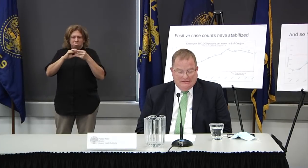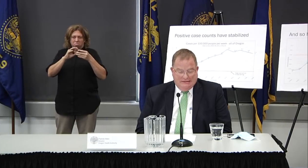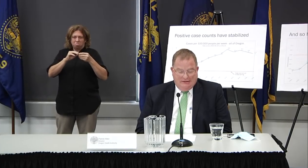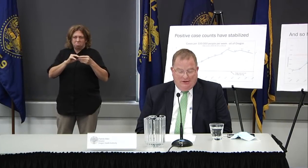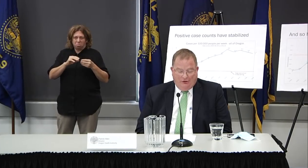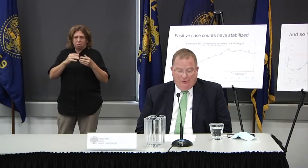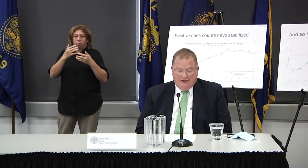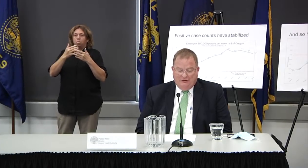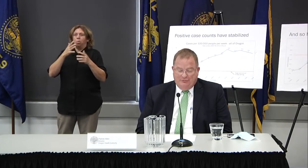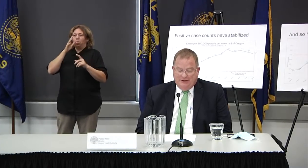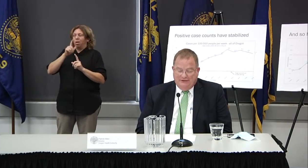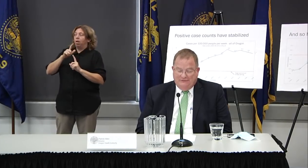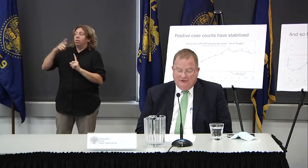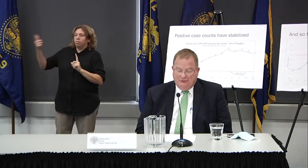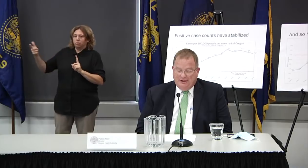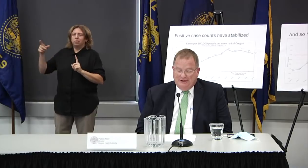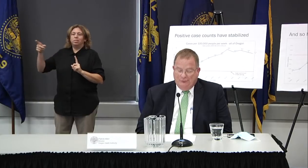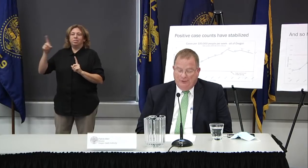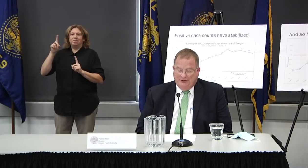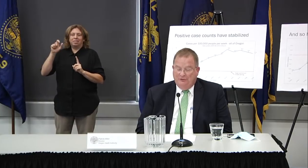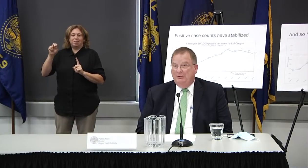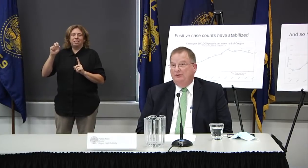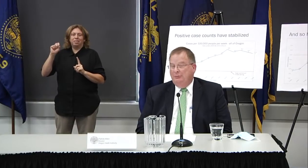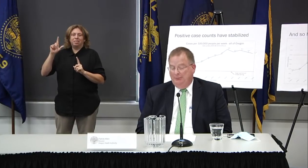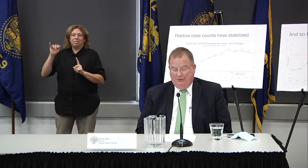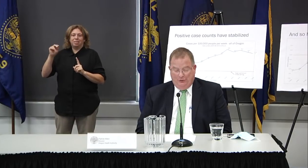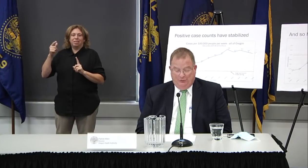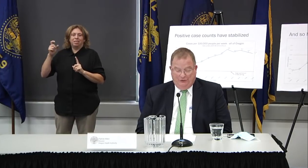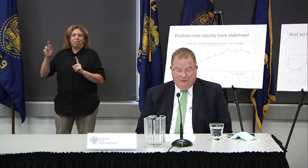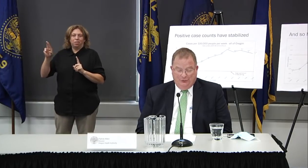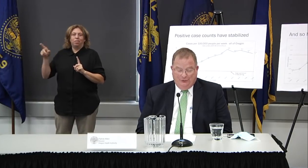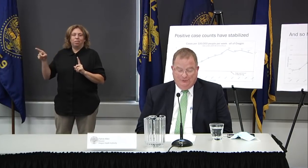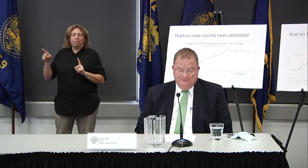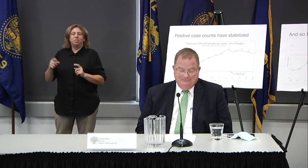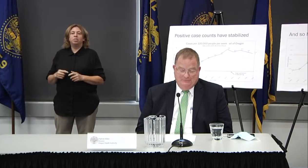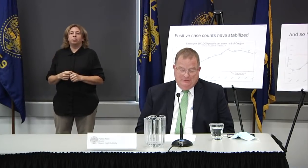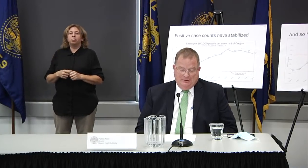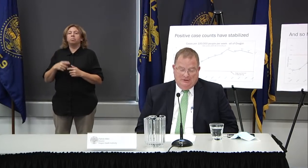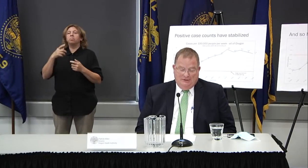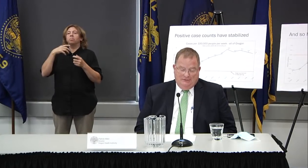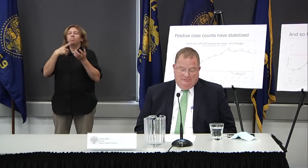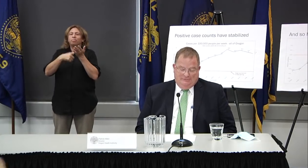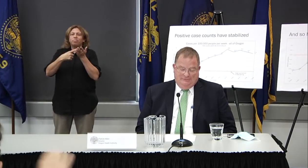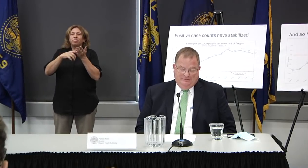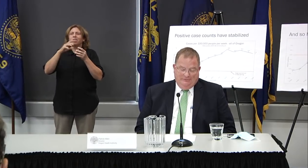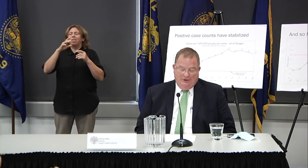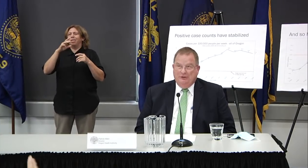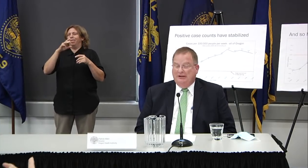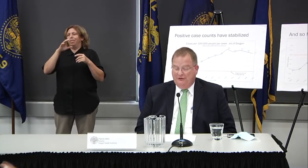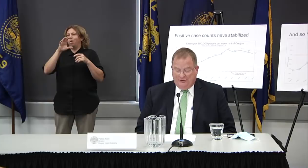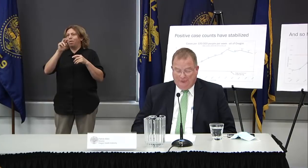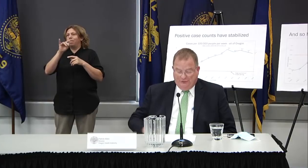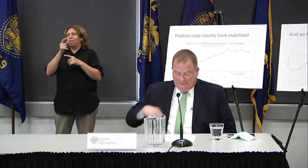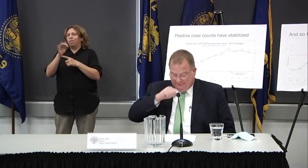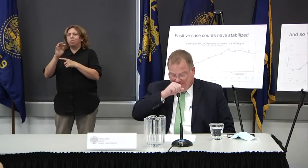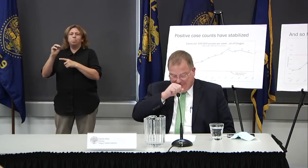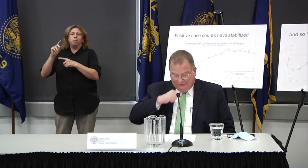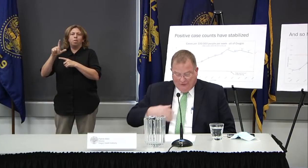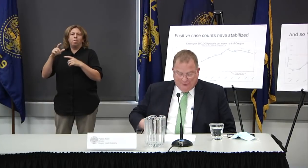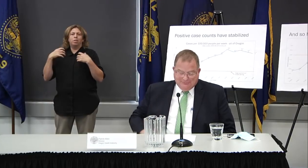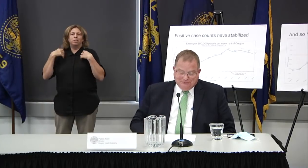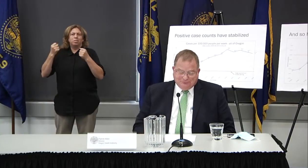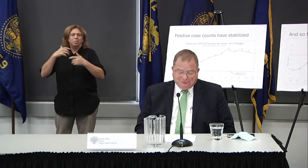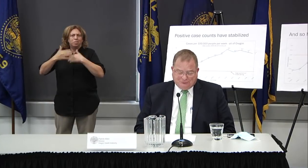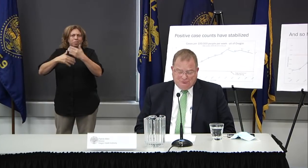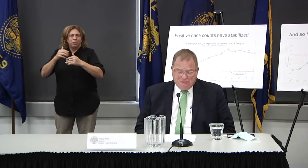modeling, our current estimated infection rate, and where we need to be able to open schools. Here are the latest numbers.